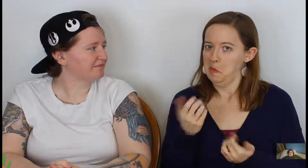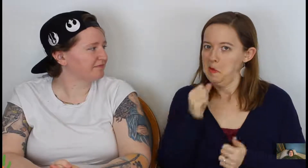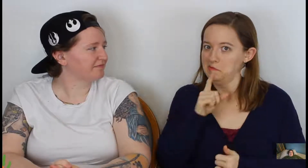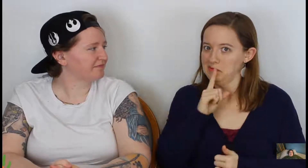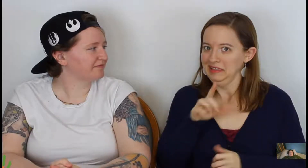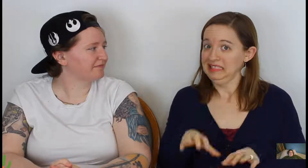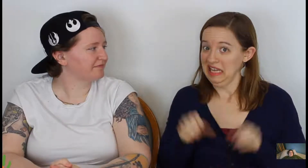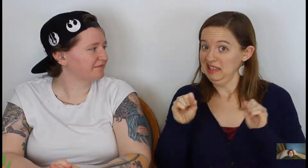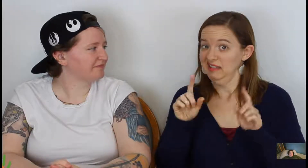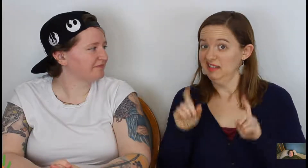it, so I didn't go there.